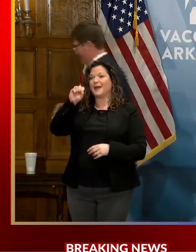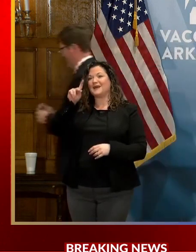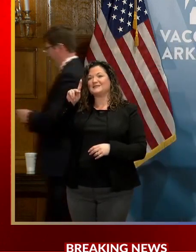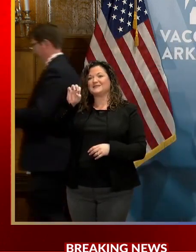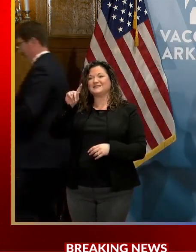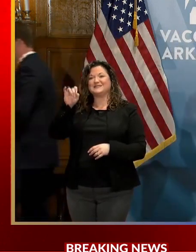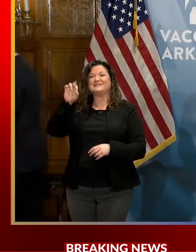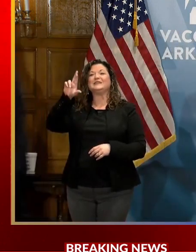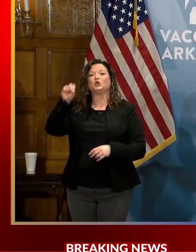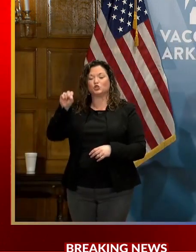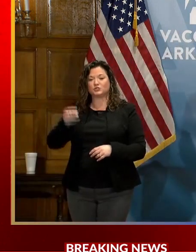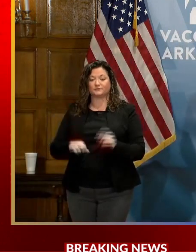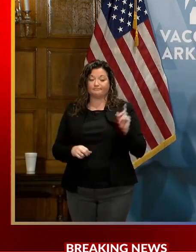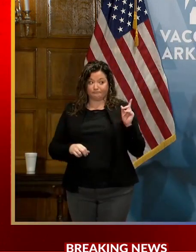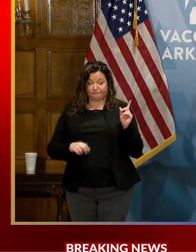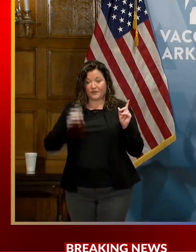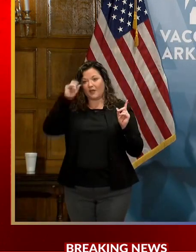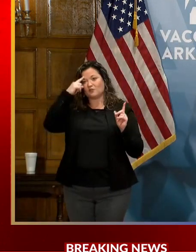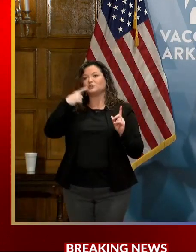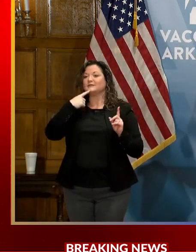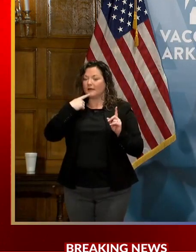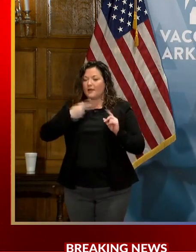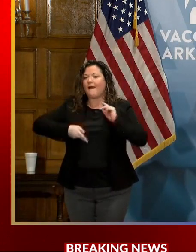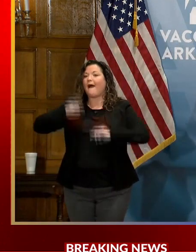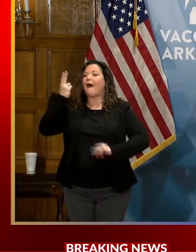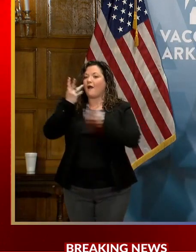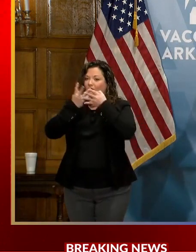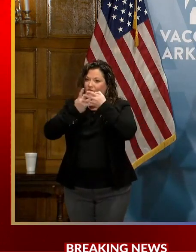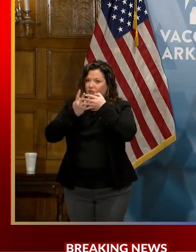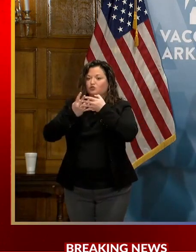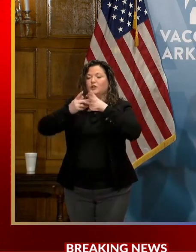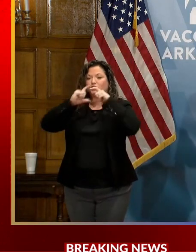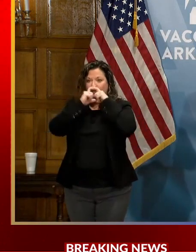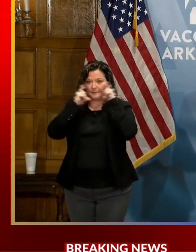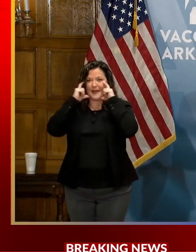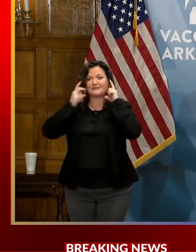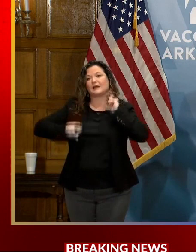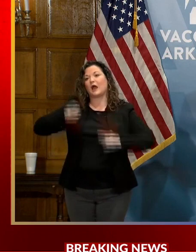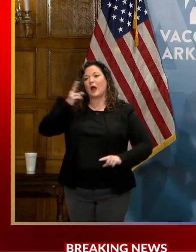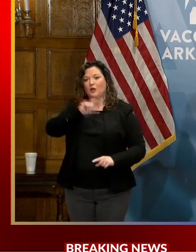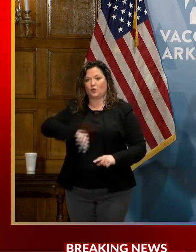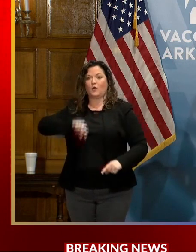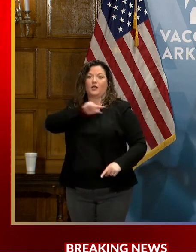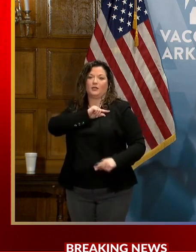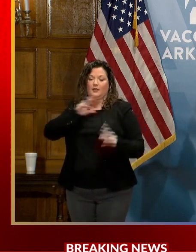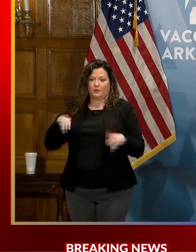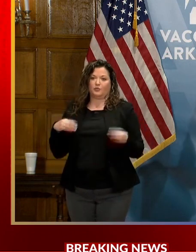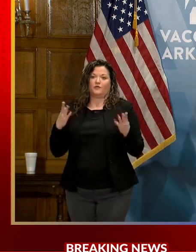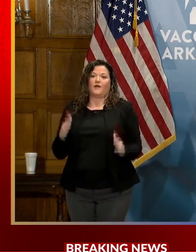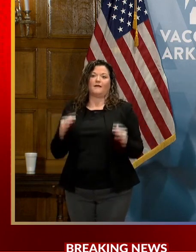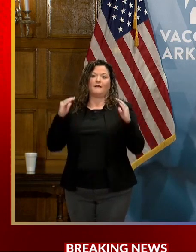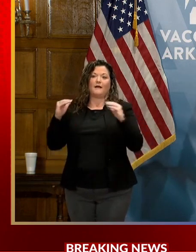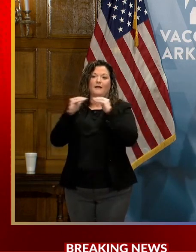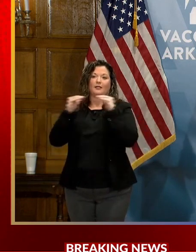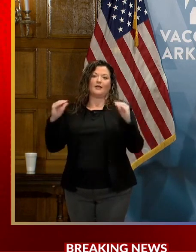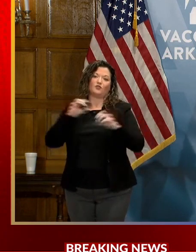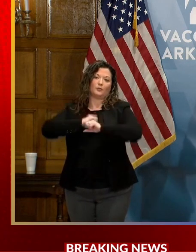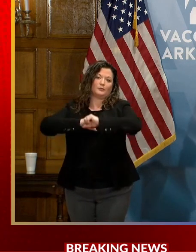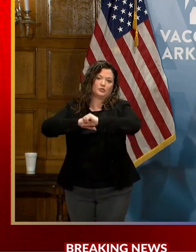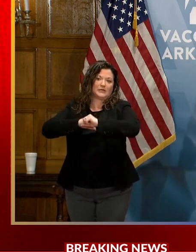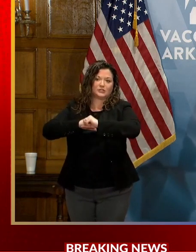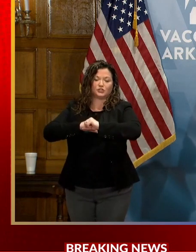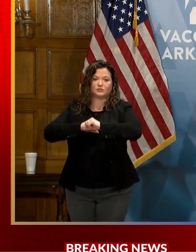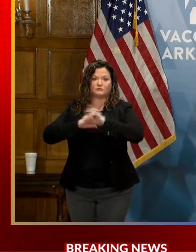And those are high filtration masks, so they're higher quality that provide a higher level of protection.